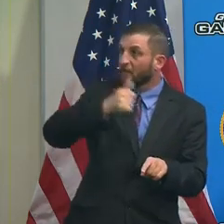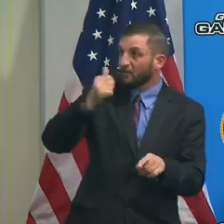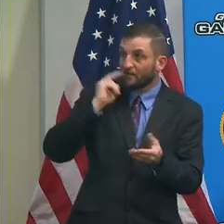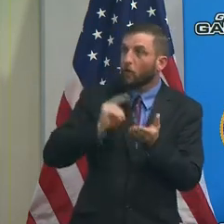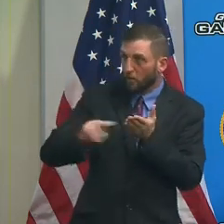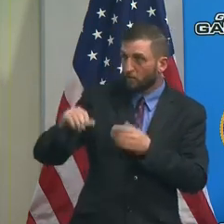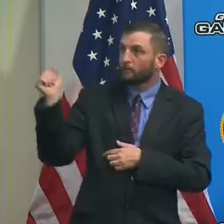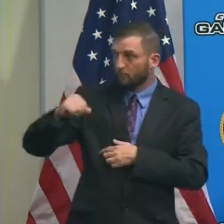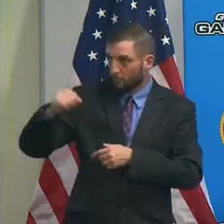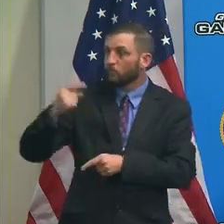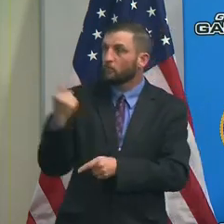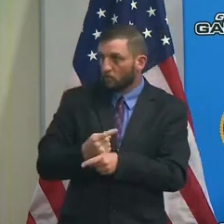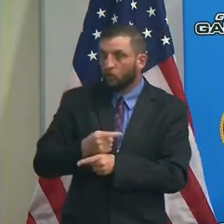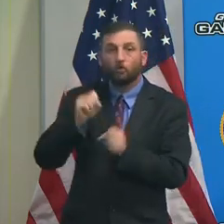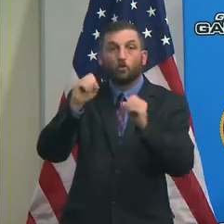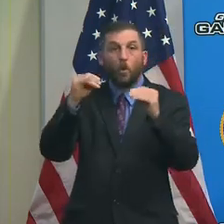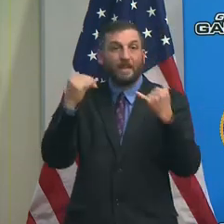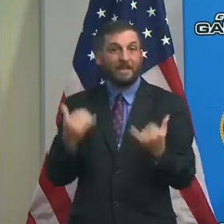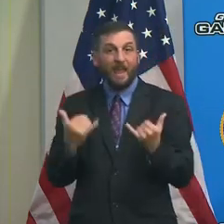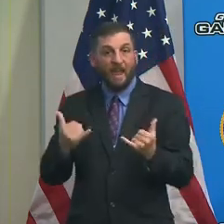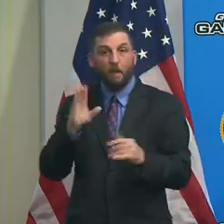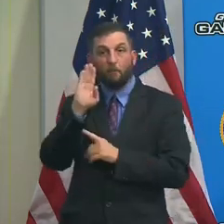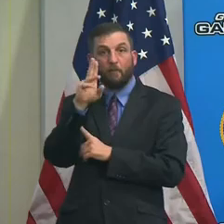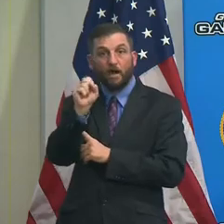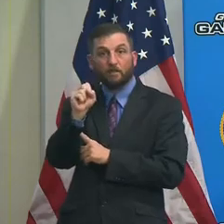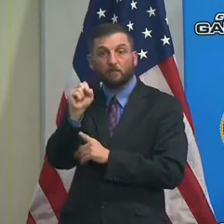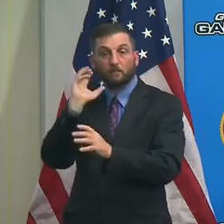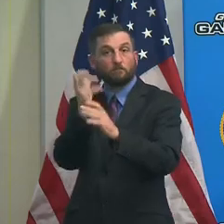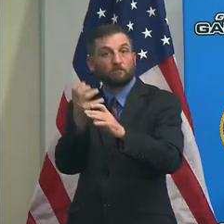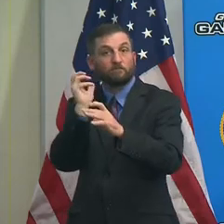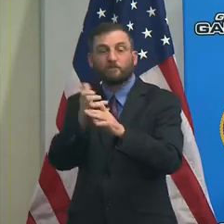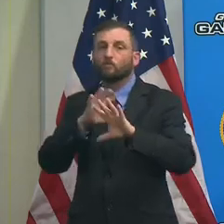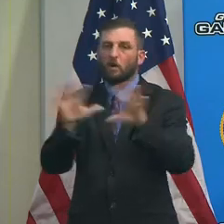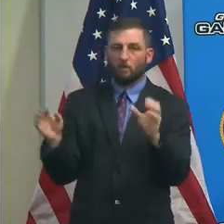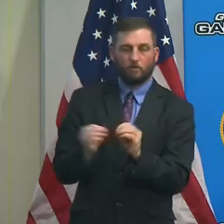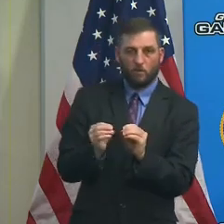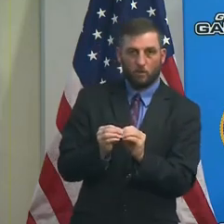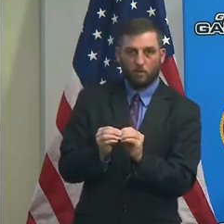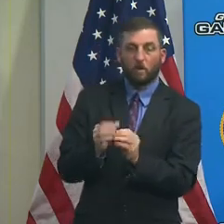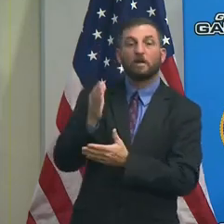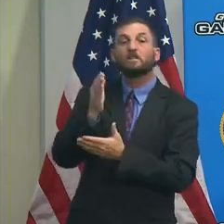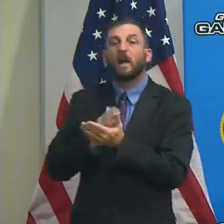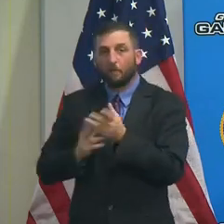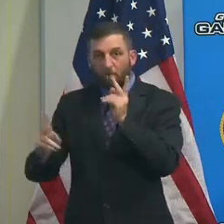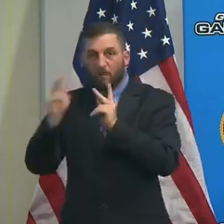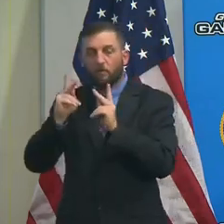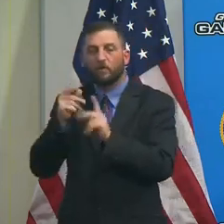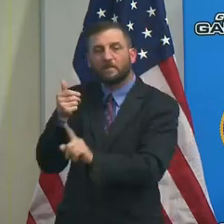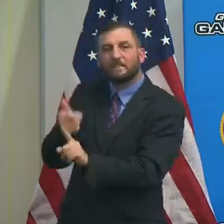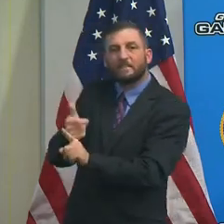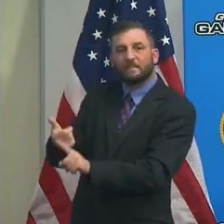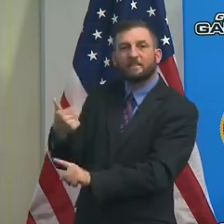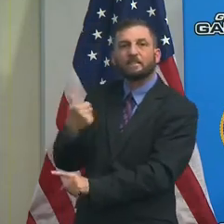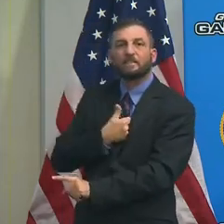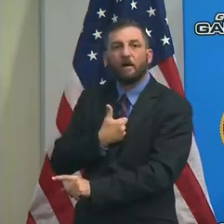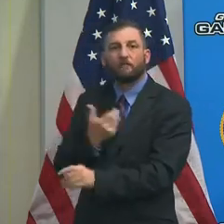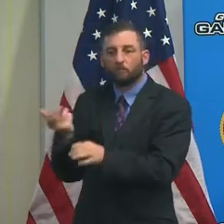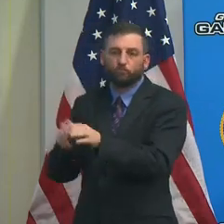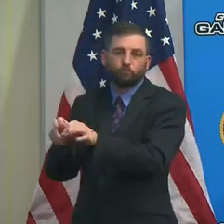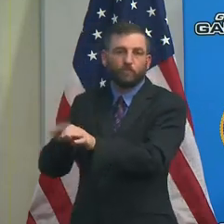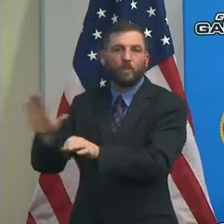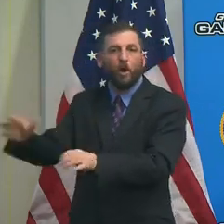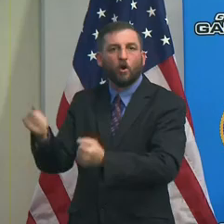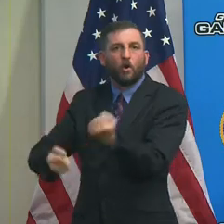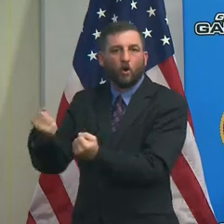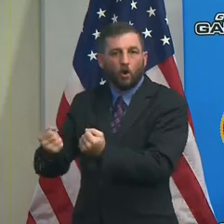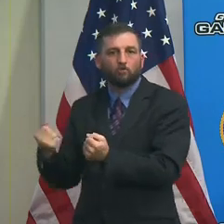correct. So we are no longer moving individuals by bus. There are some individuals who are self-transporting in their own vehicles.